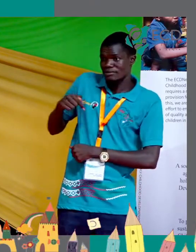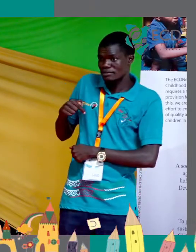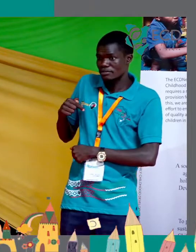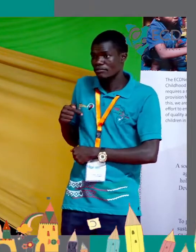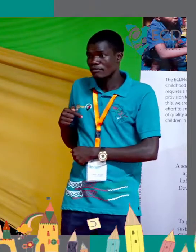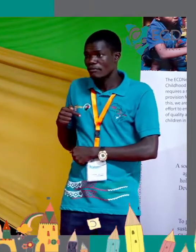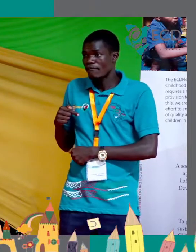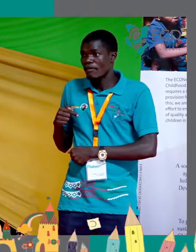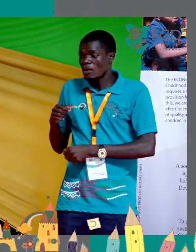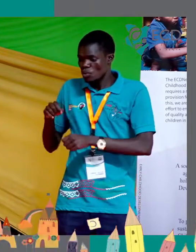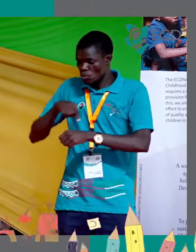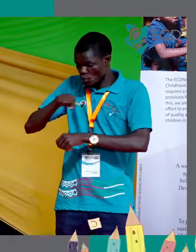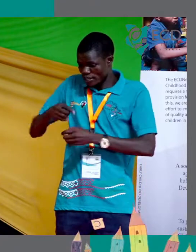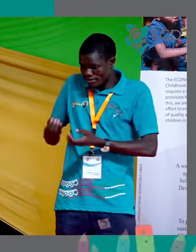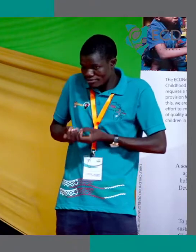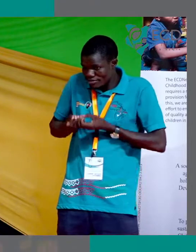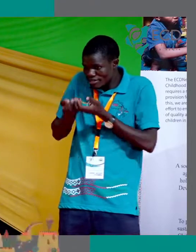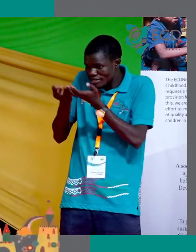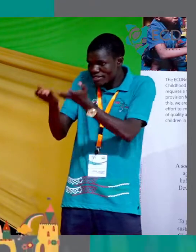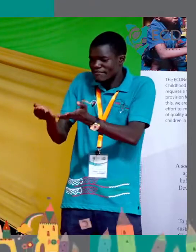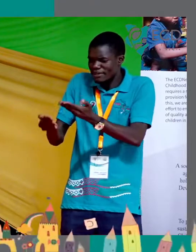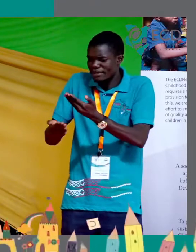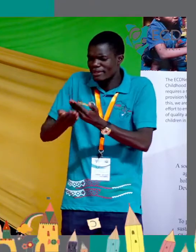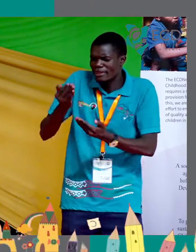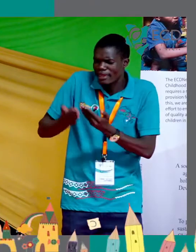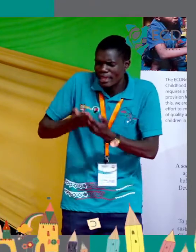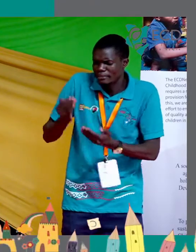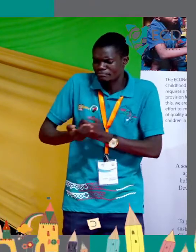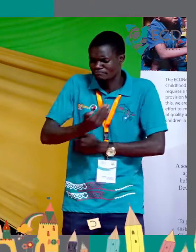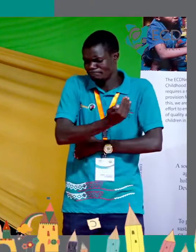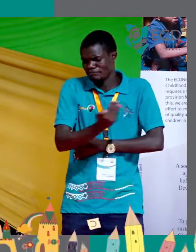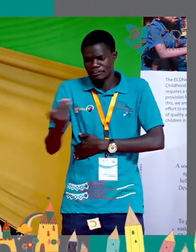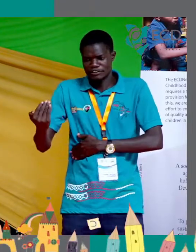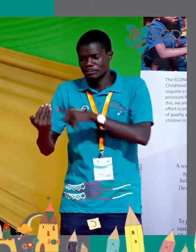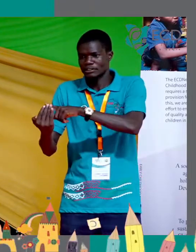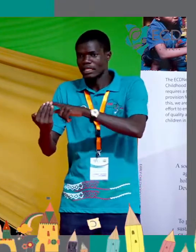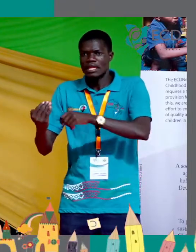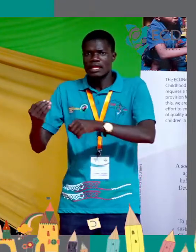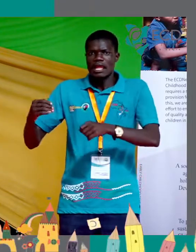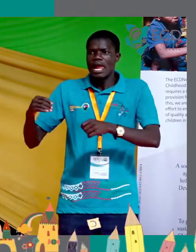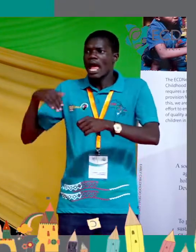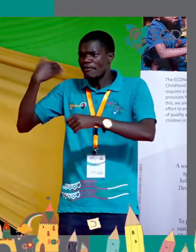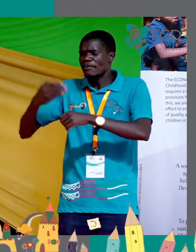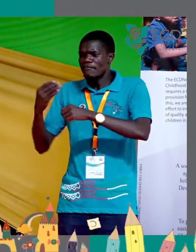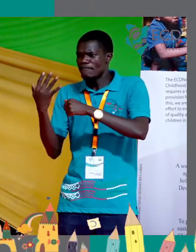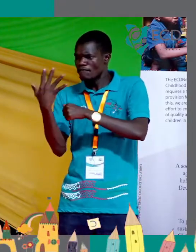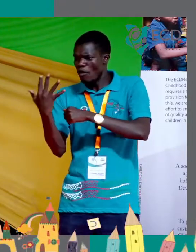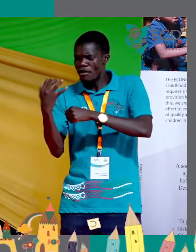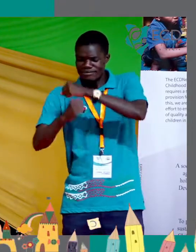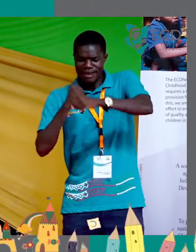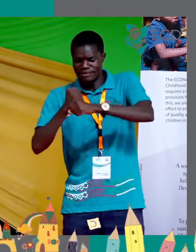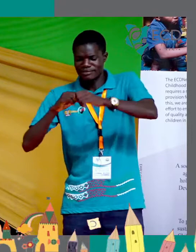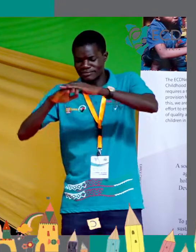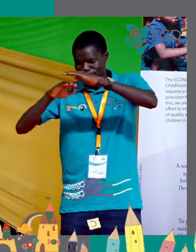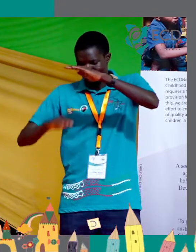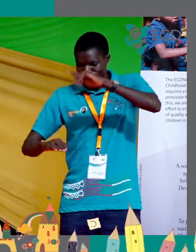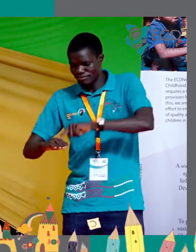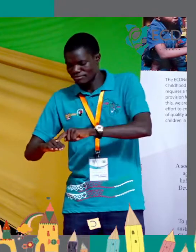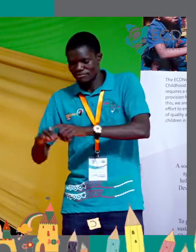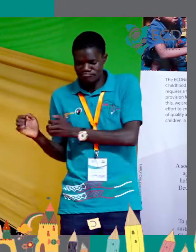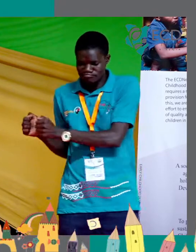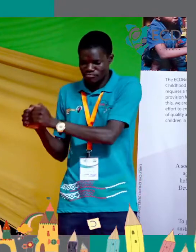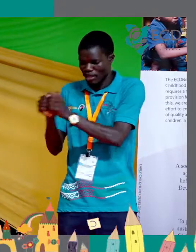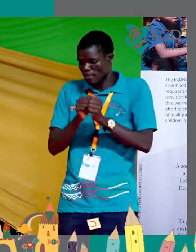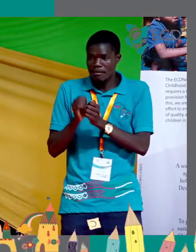And finally, we provide for the care of children aged 4 years and below, accompanying their